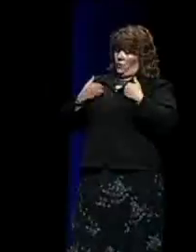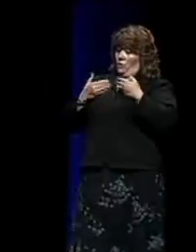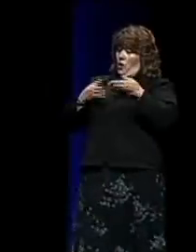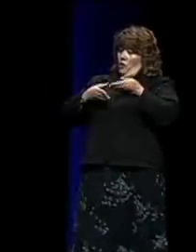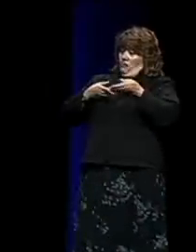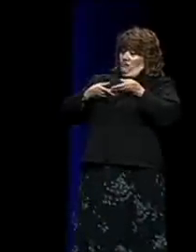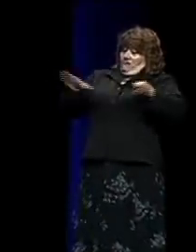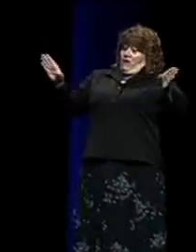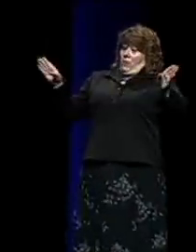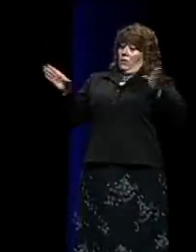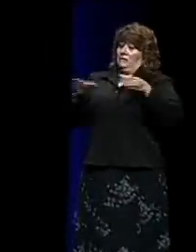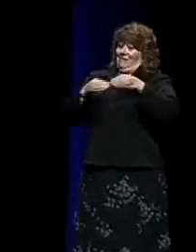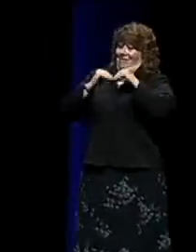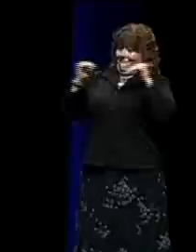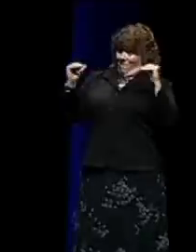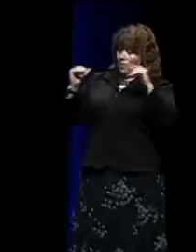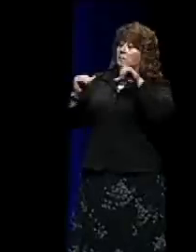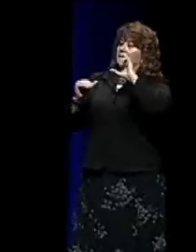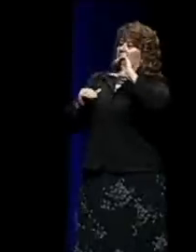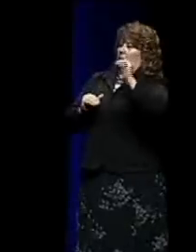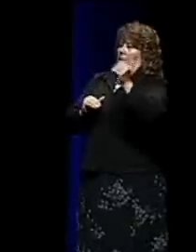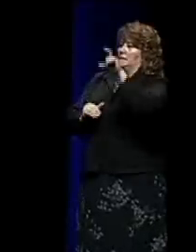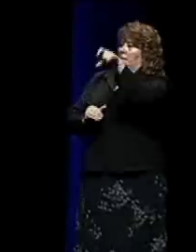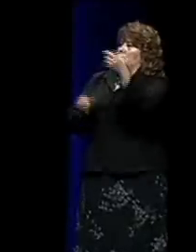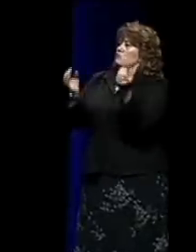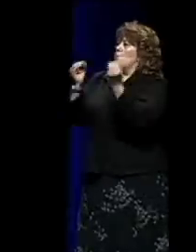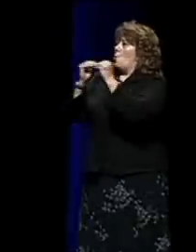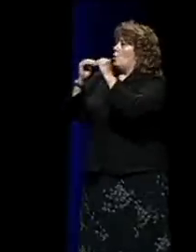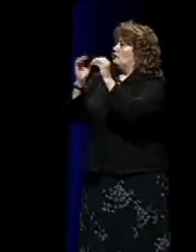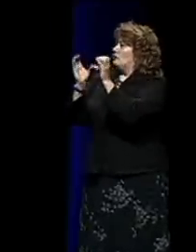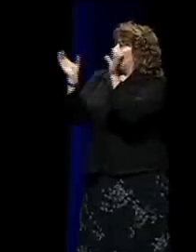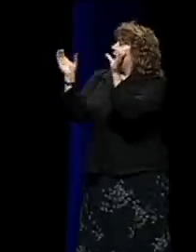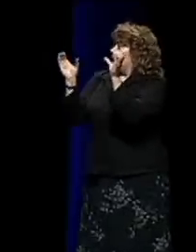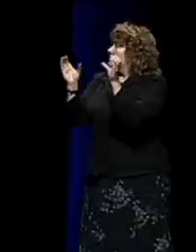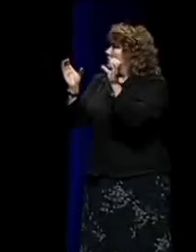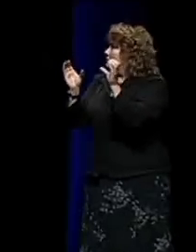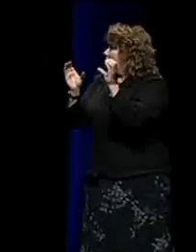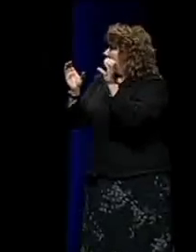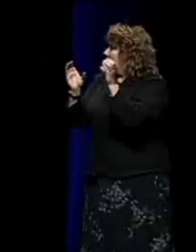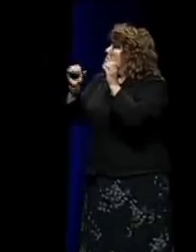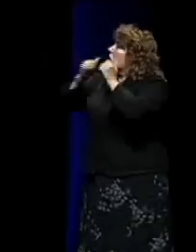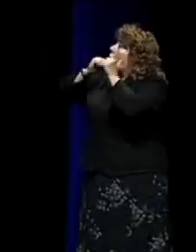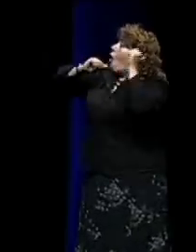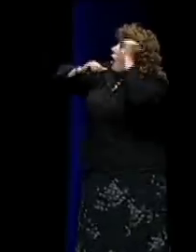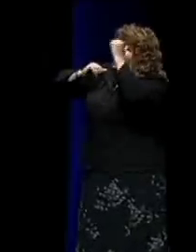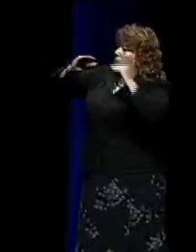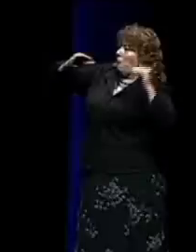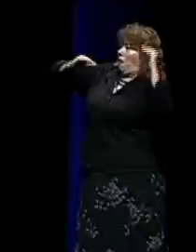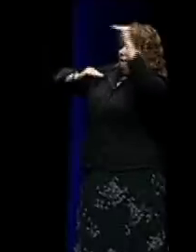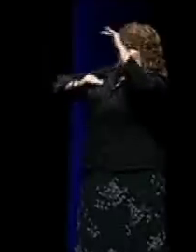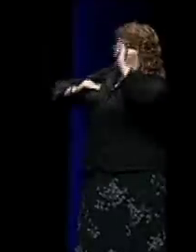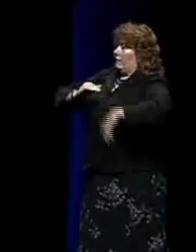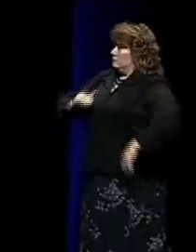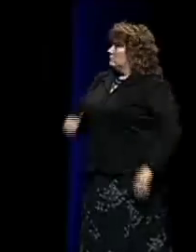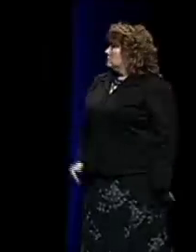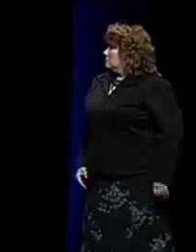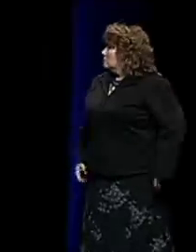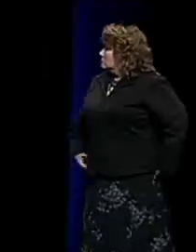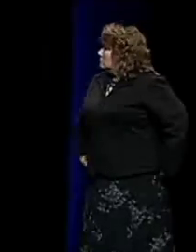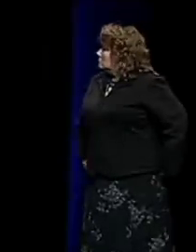we need more certification than just the generalist level.